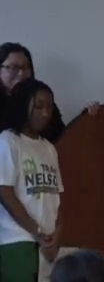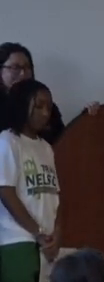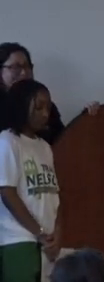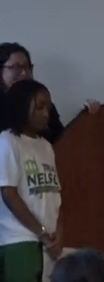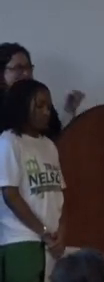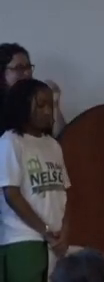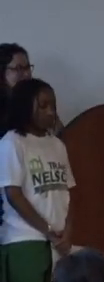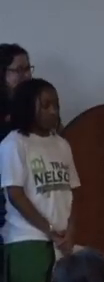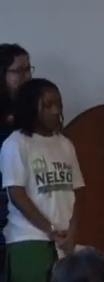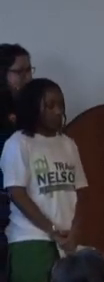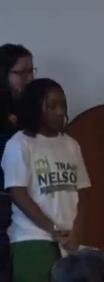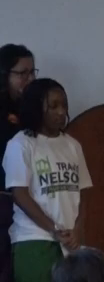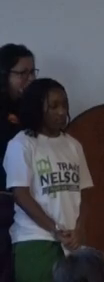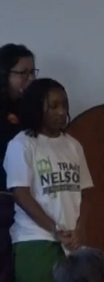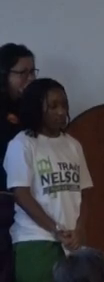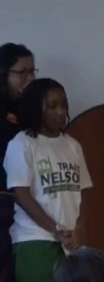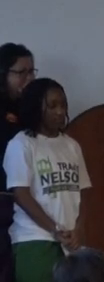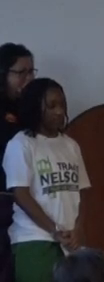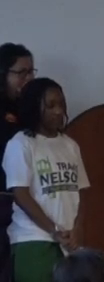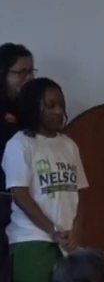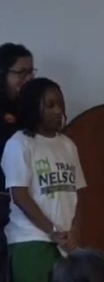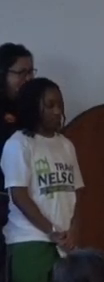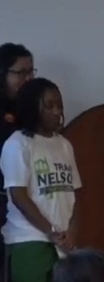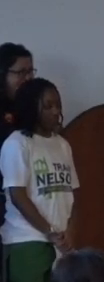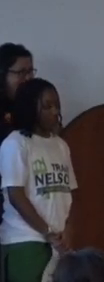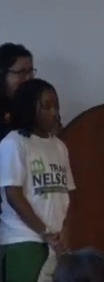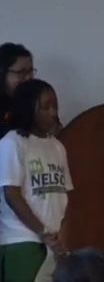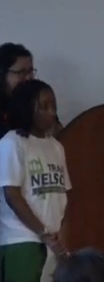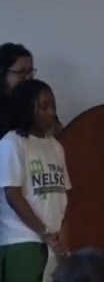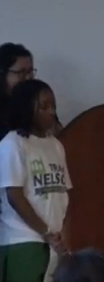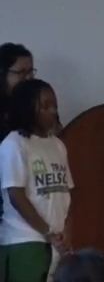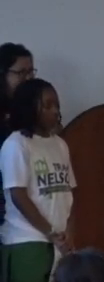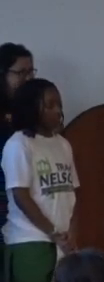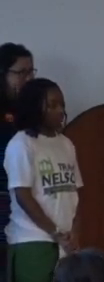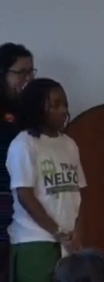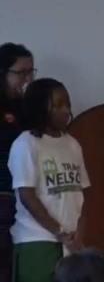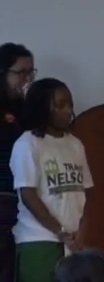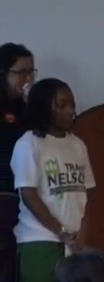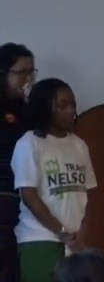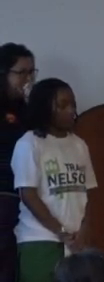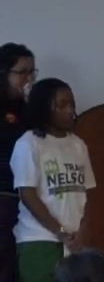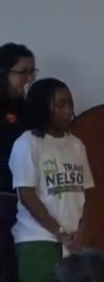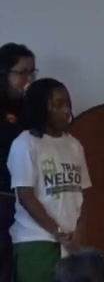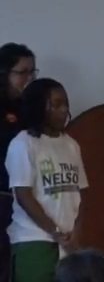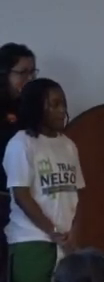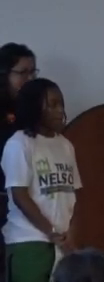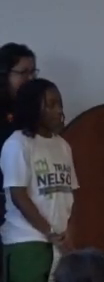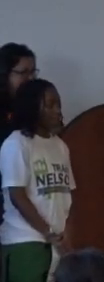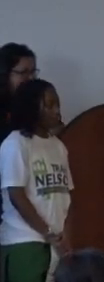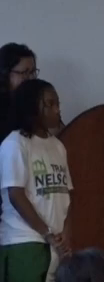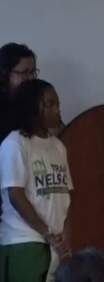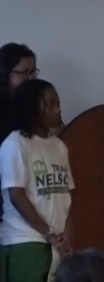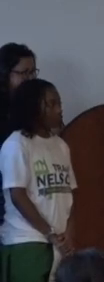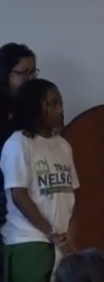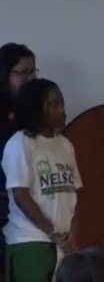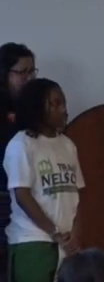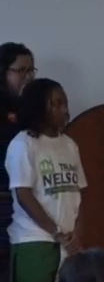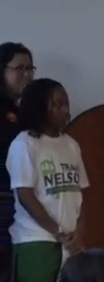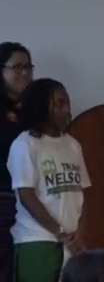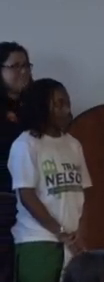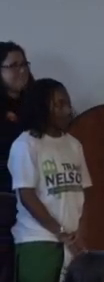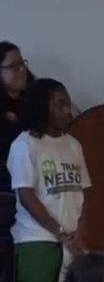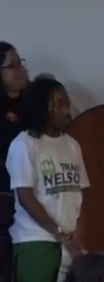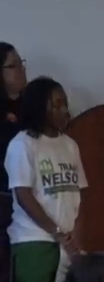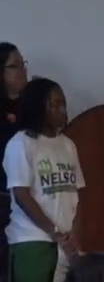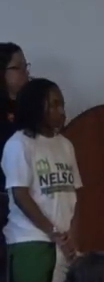I passed a bill last legislative session that funded mobile health units that would go out into the community